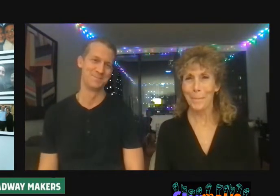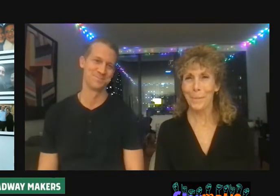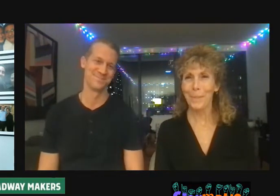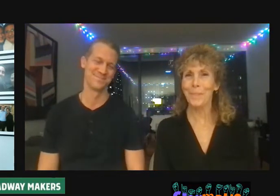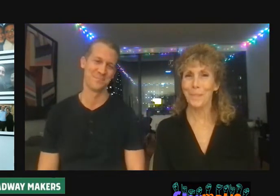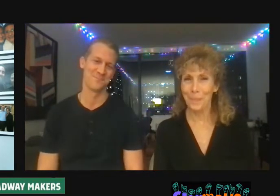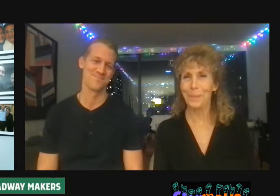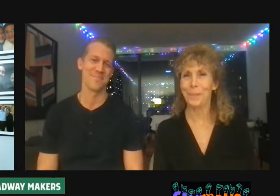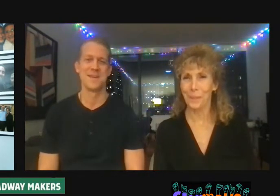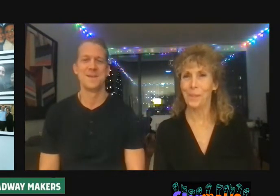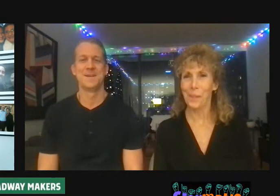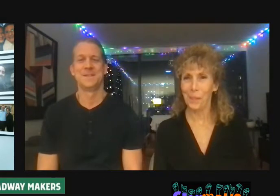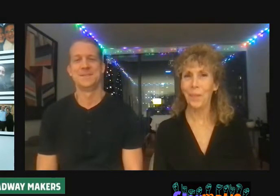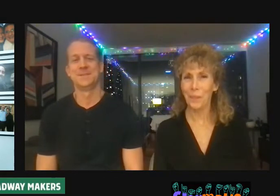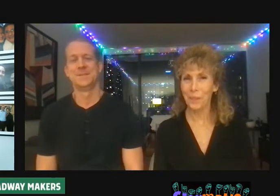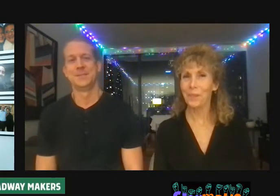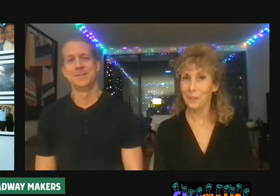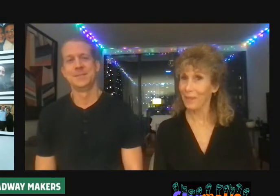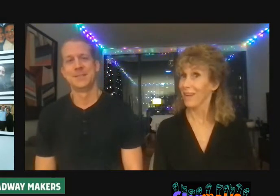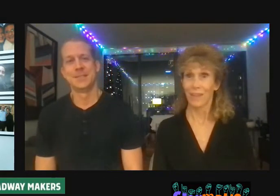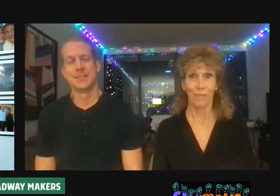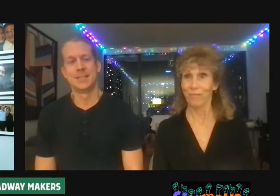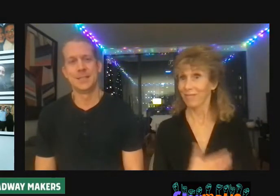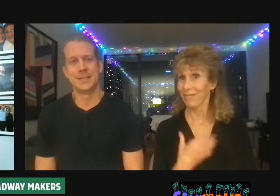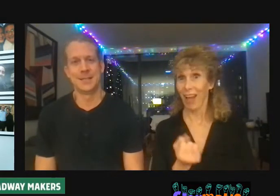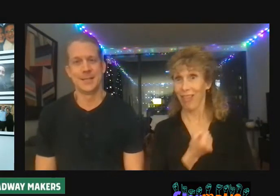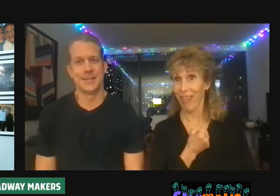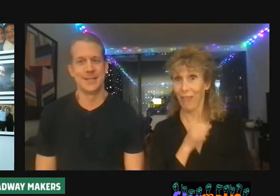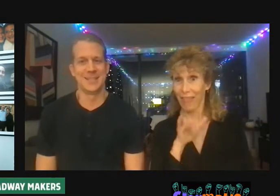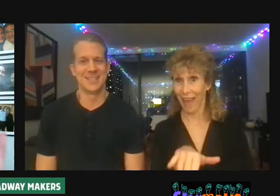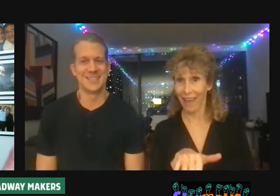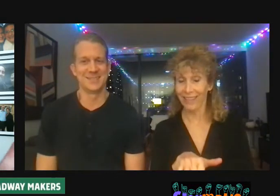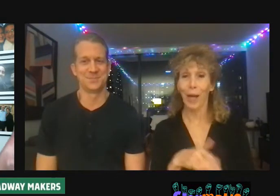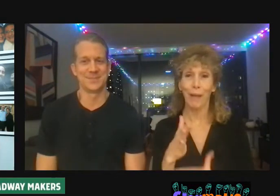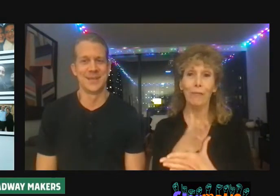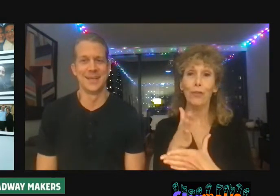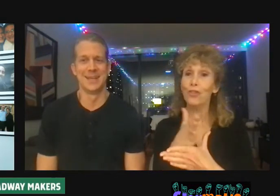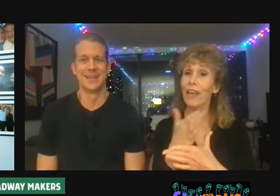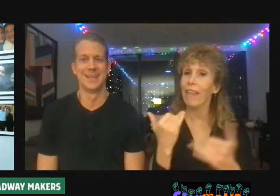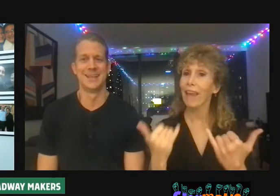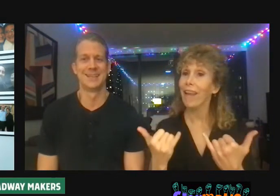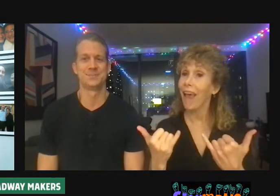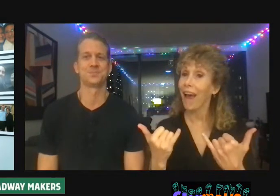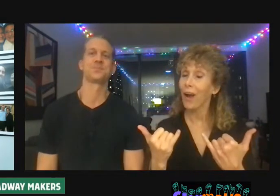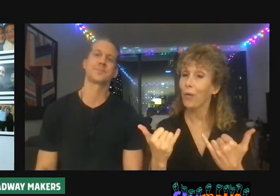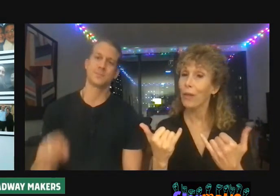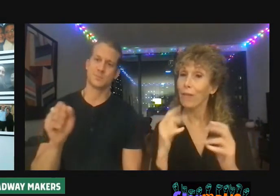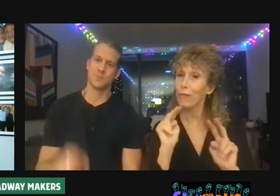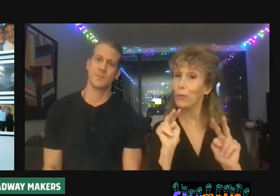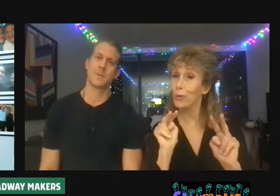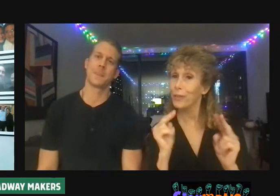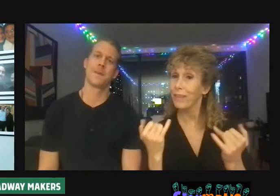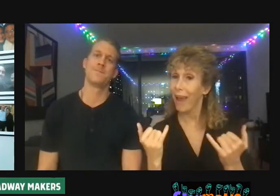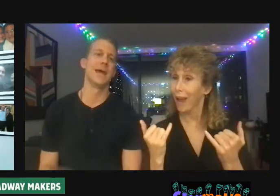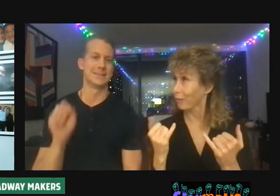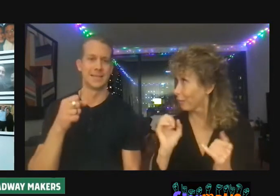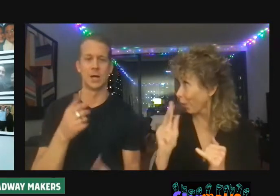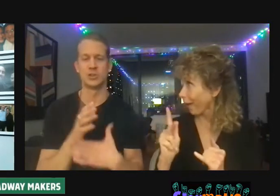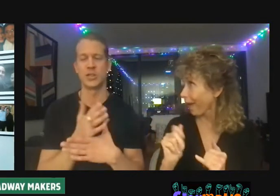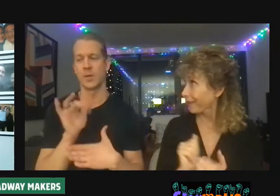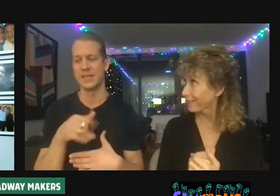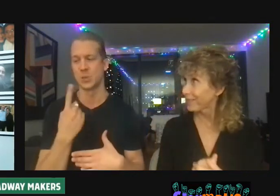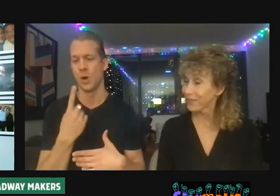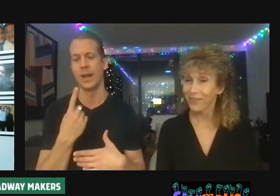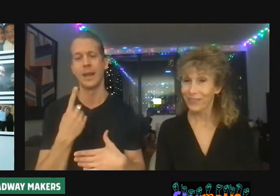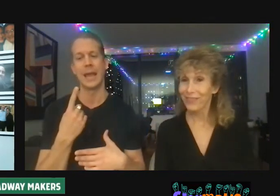yeah. Love that. Well, I'm going to have you share it with our viewers, our audience. Yes,